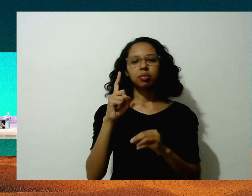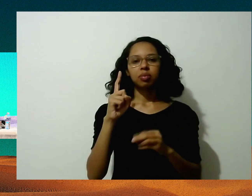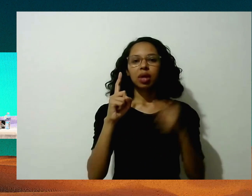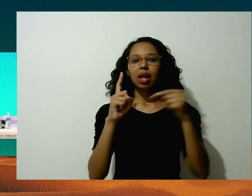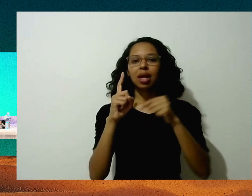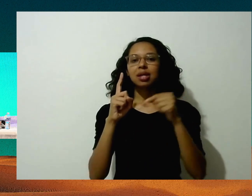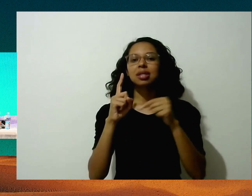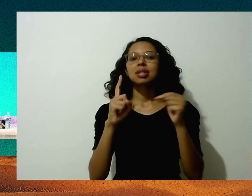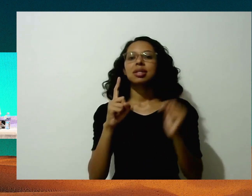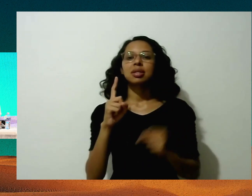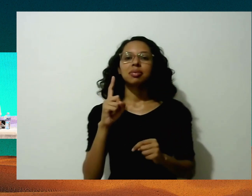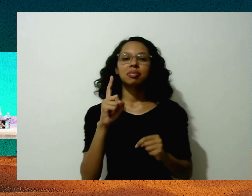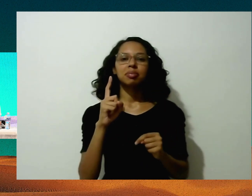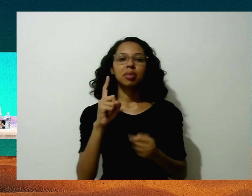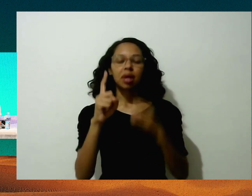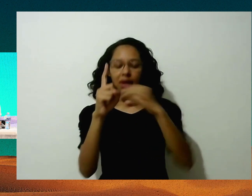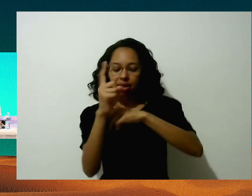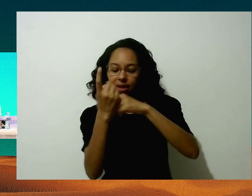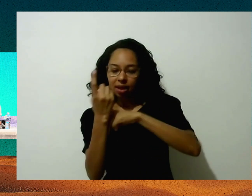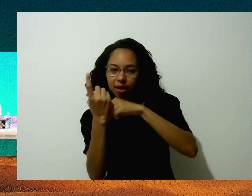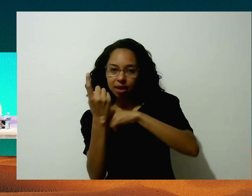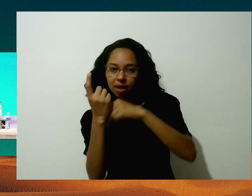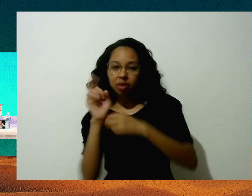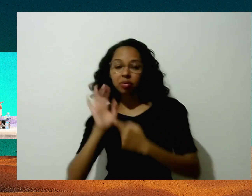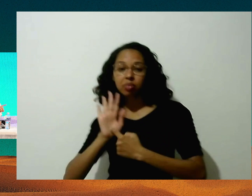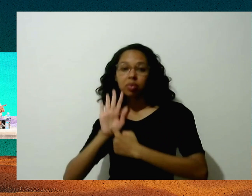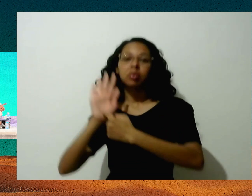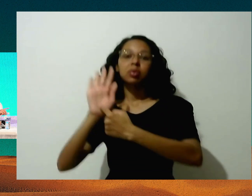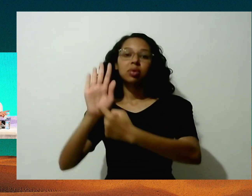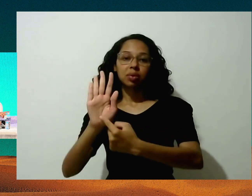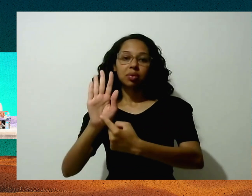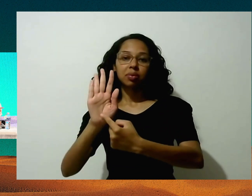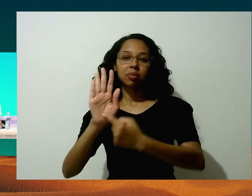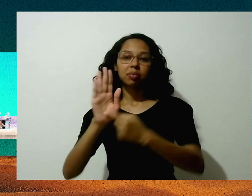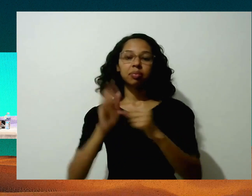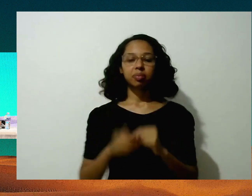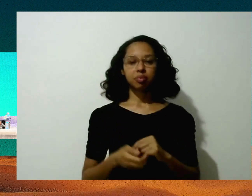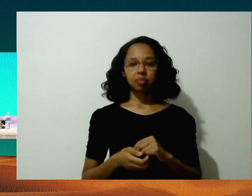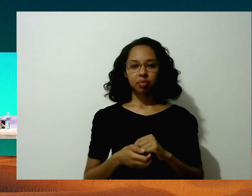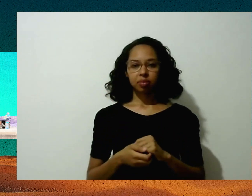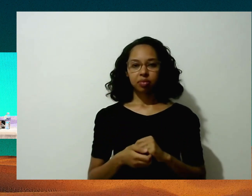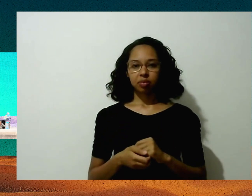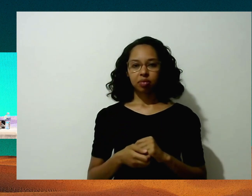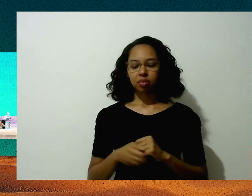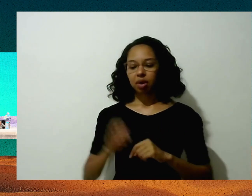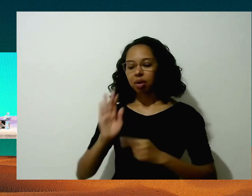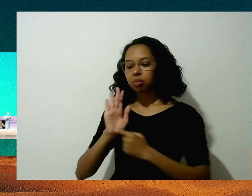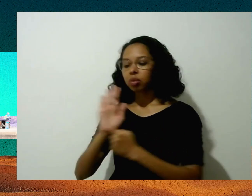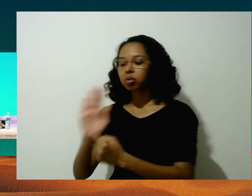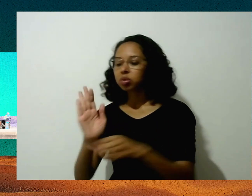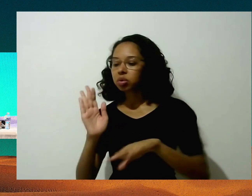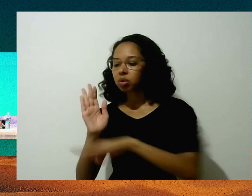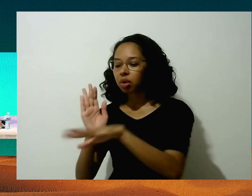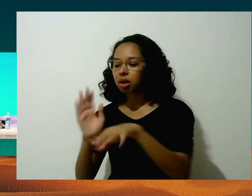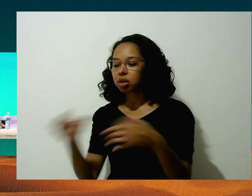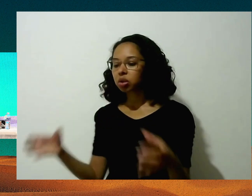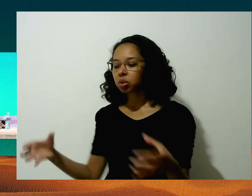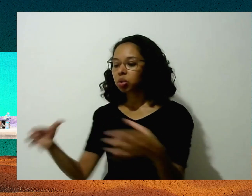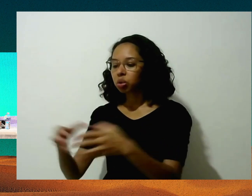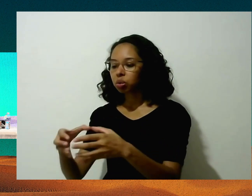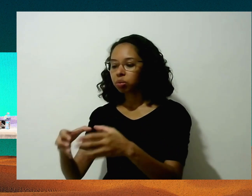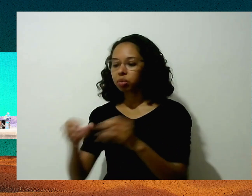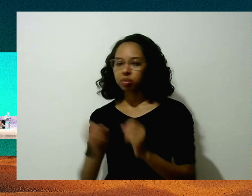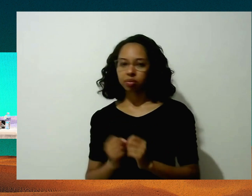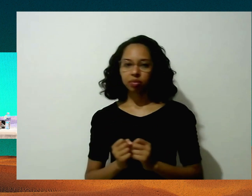Deus para esse grupo de servos. John was used to reveal God's secret to this group of servants. Assim, irmão, não é que João,